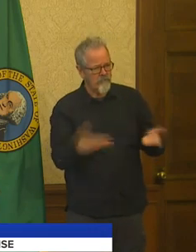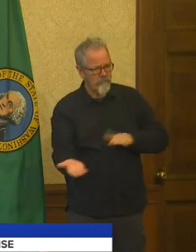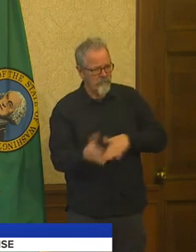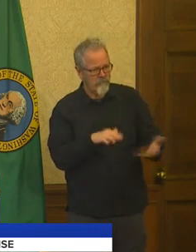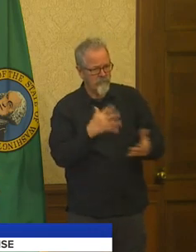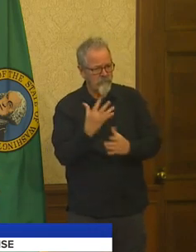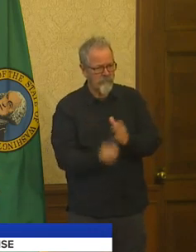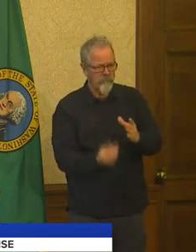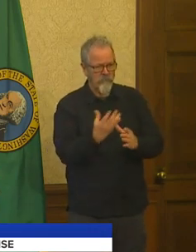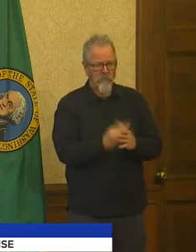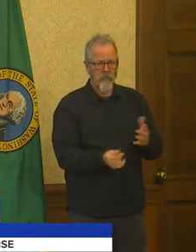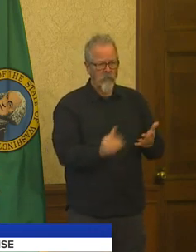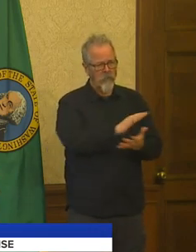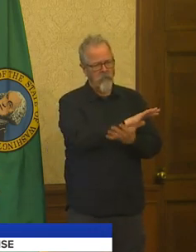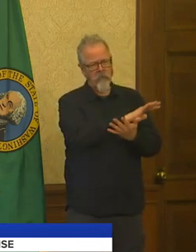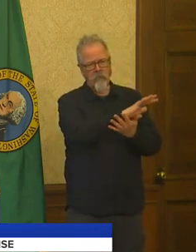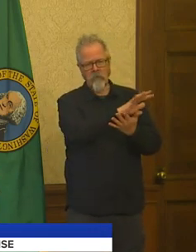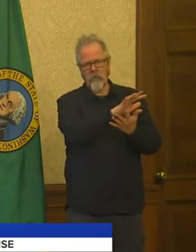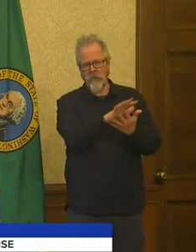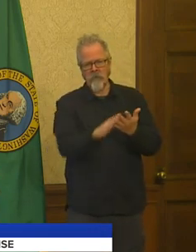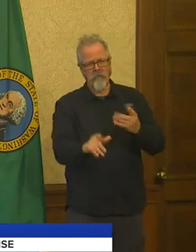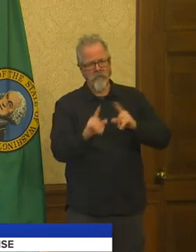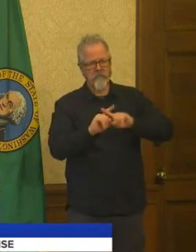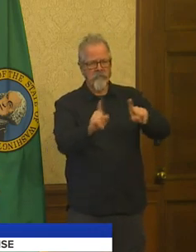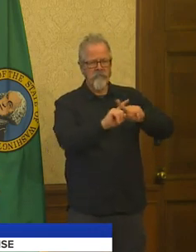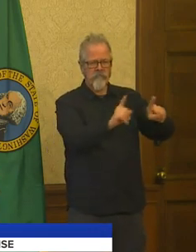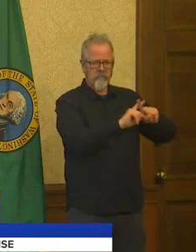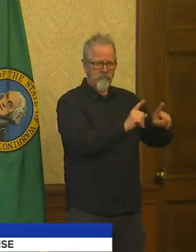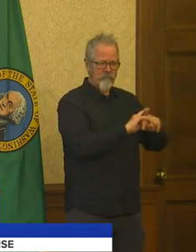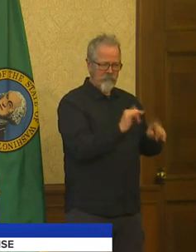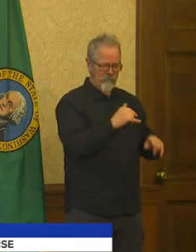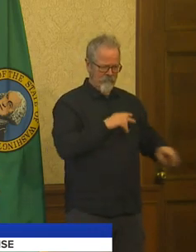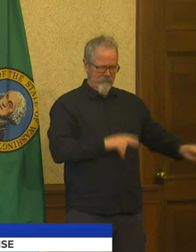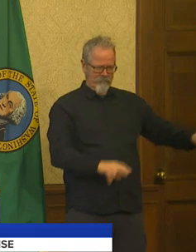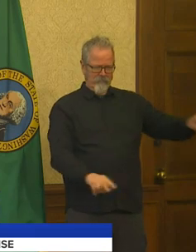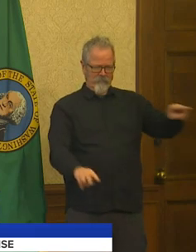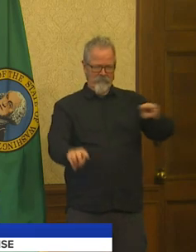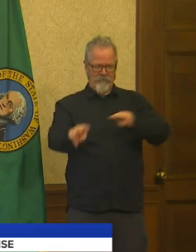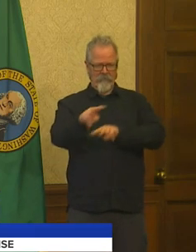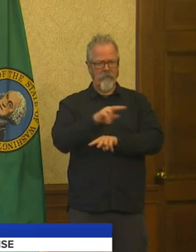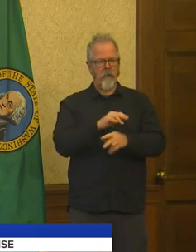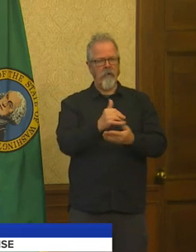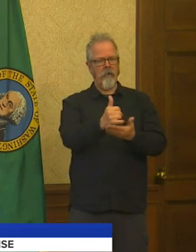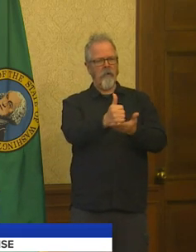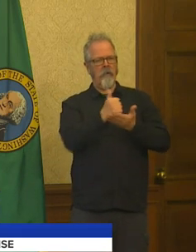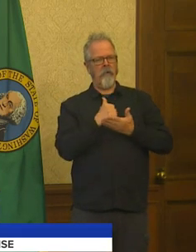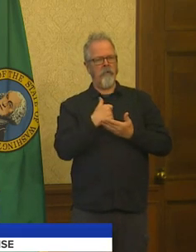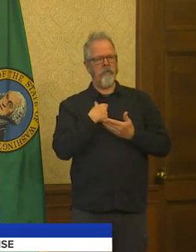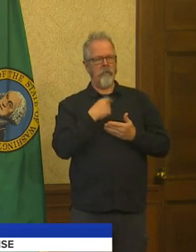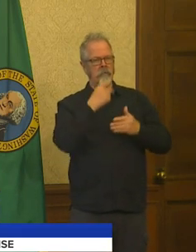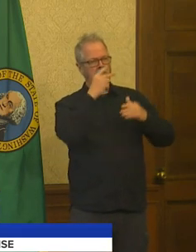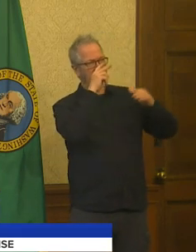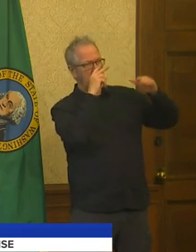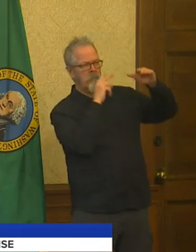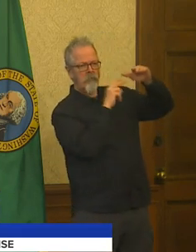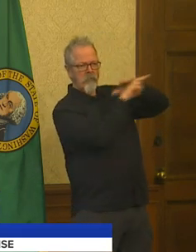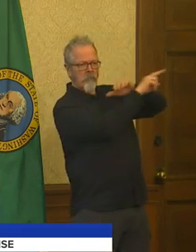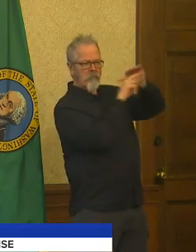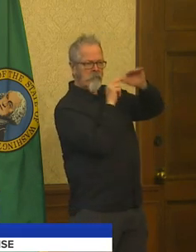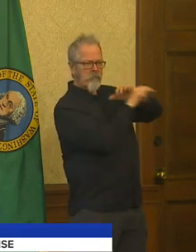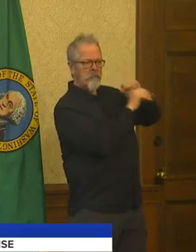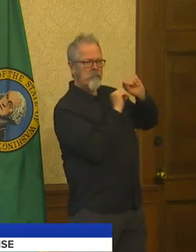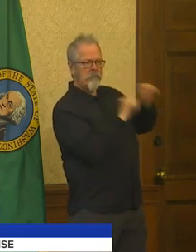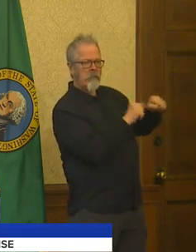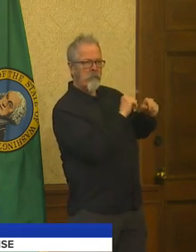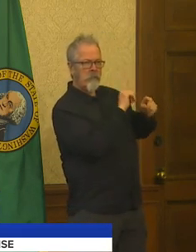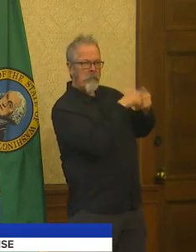that projects what the situation will be in the future. And what we have seen is that